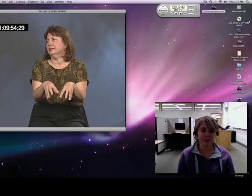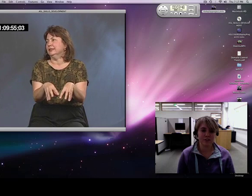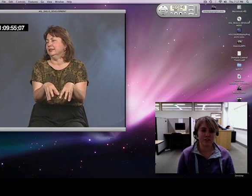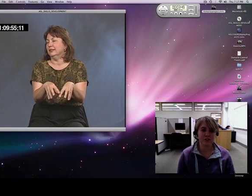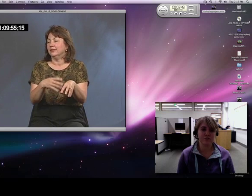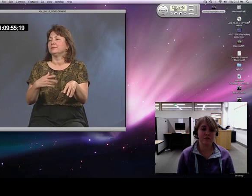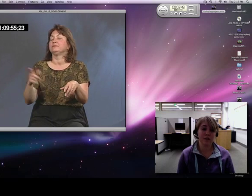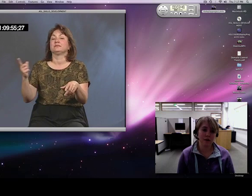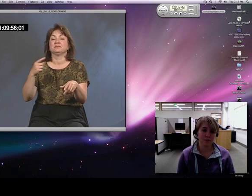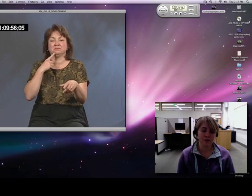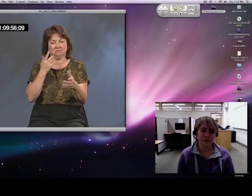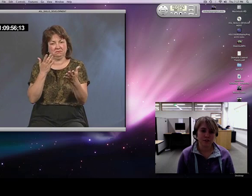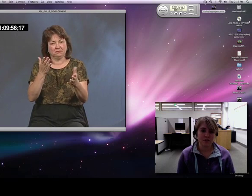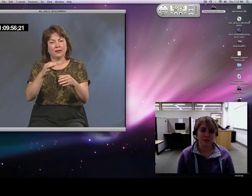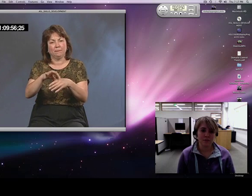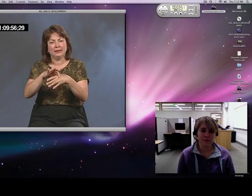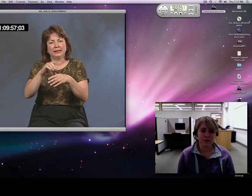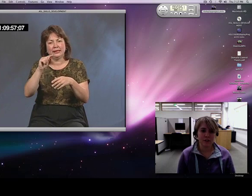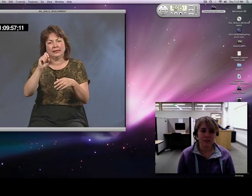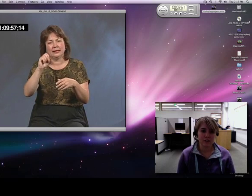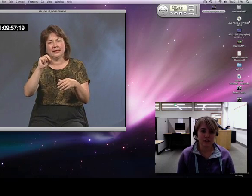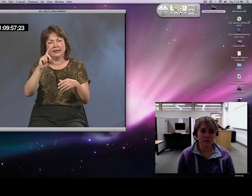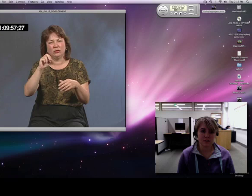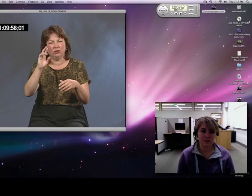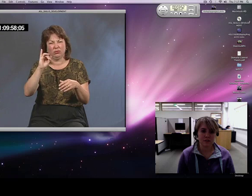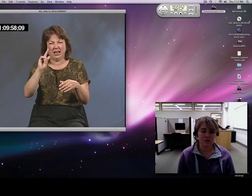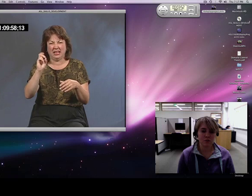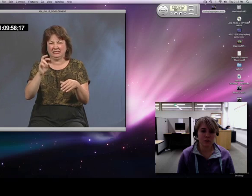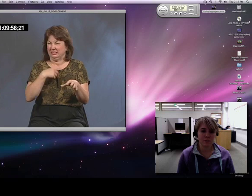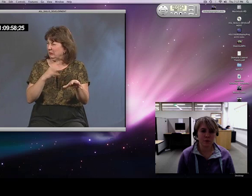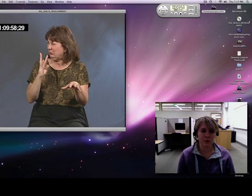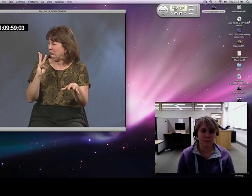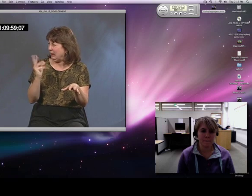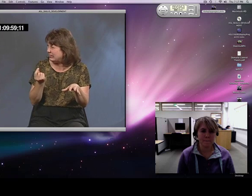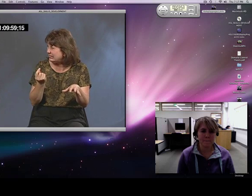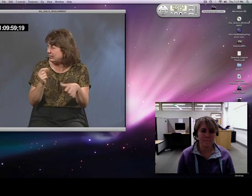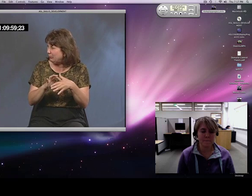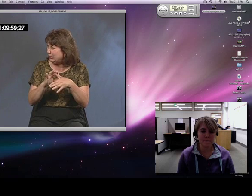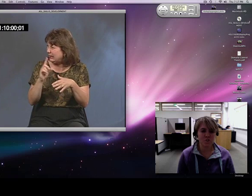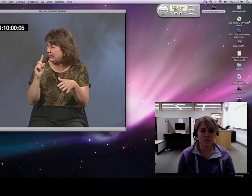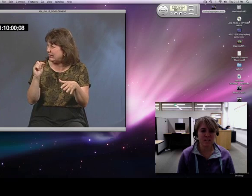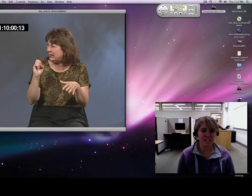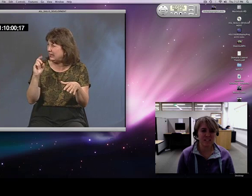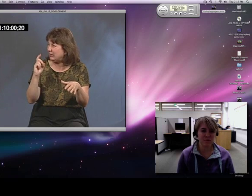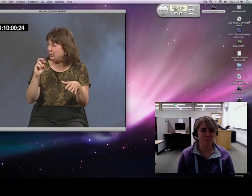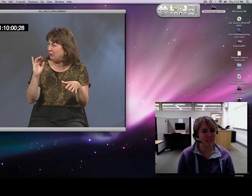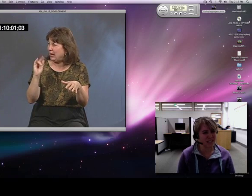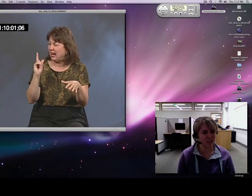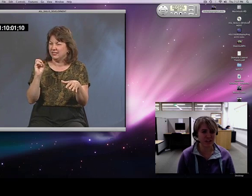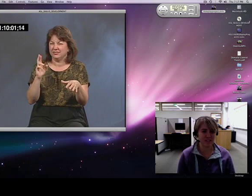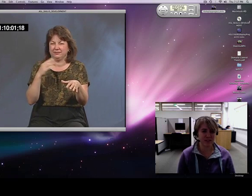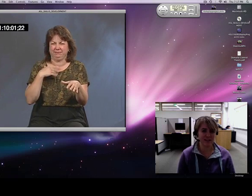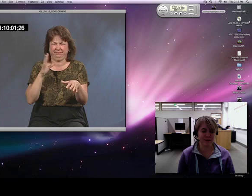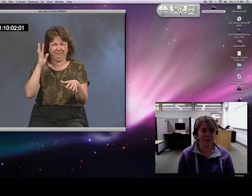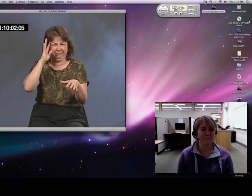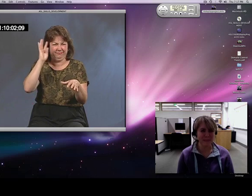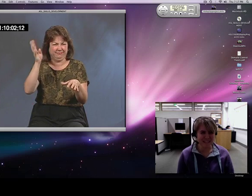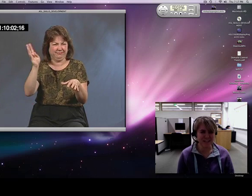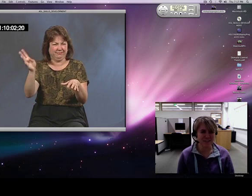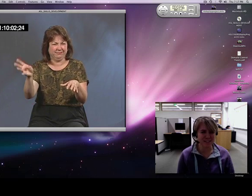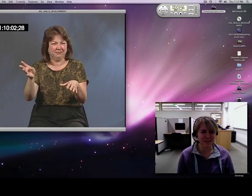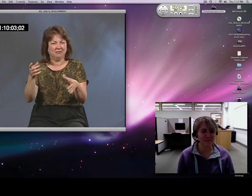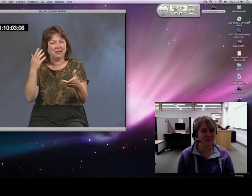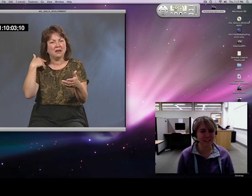my fingers started to shrivel up. My friend told me told me that they said to put meat tenderizer on it.